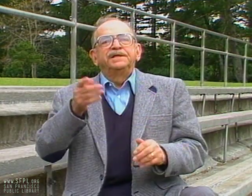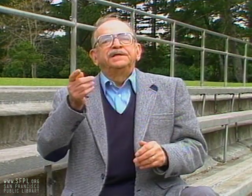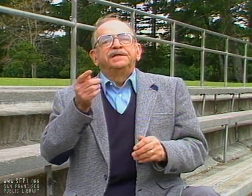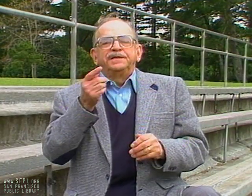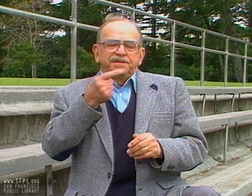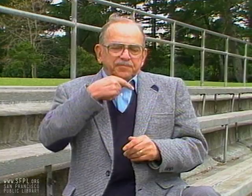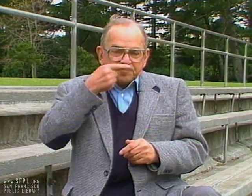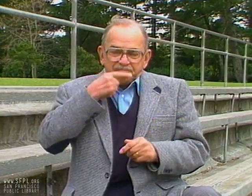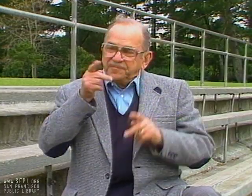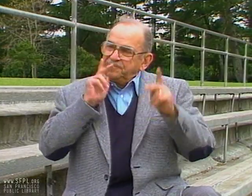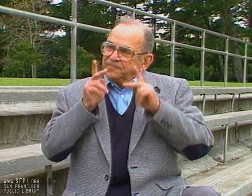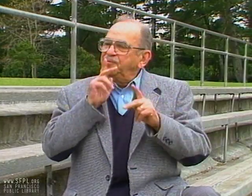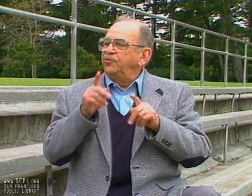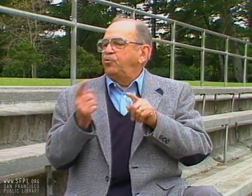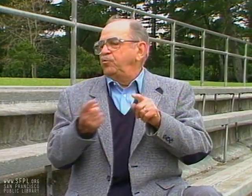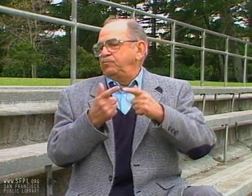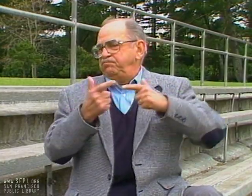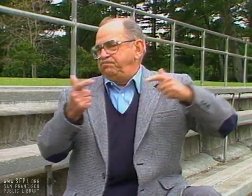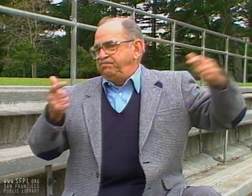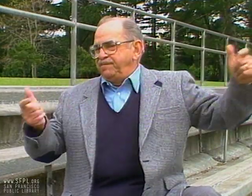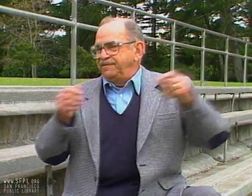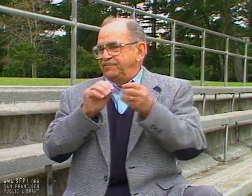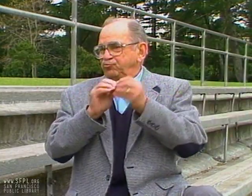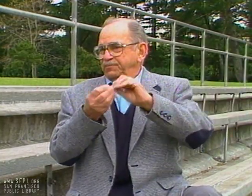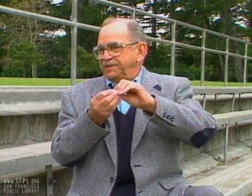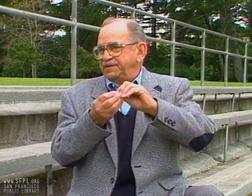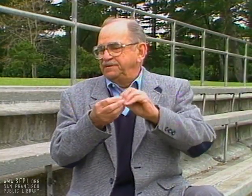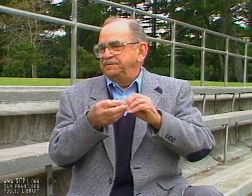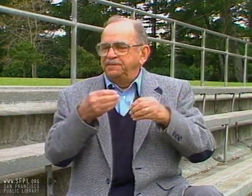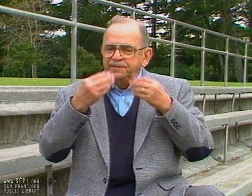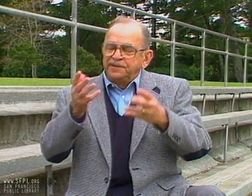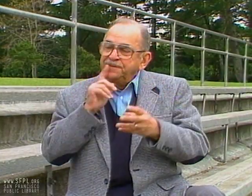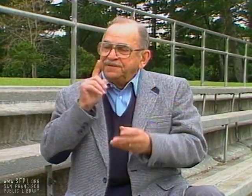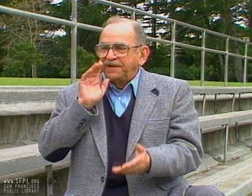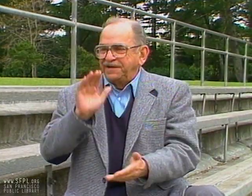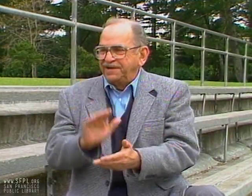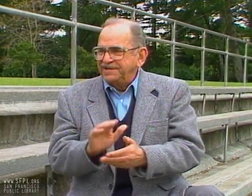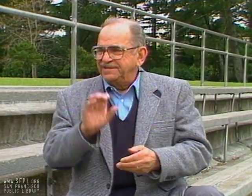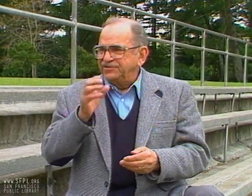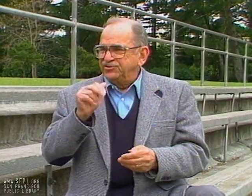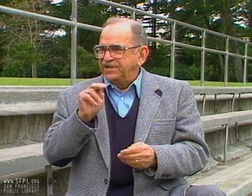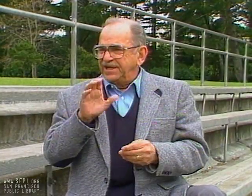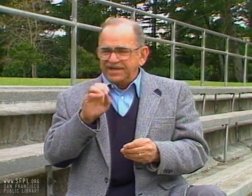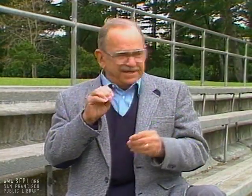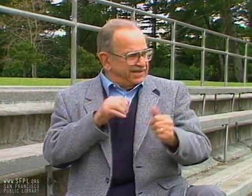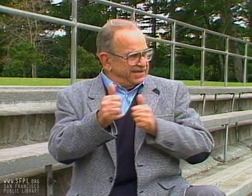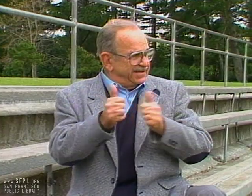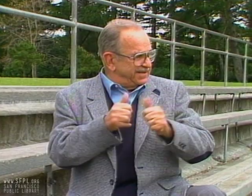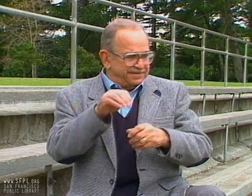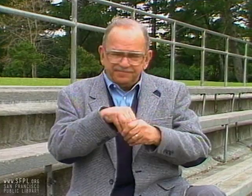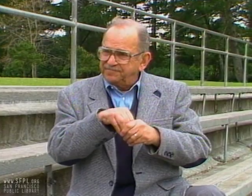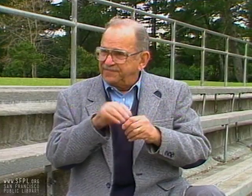Because hearing people greatly outnumber deaf people, the deaf have less of a chance to compete in the Olympic